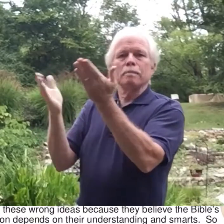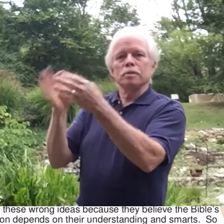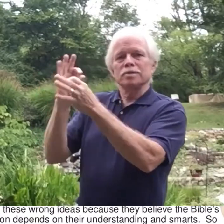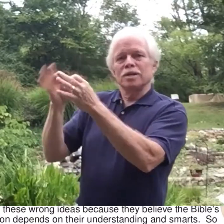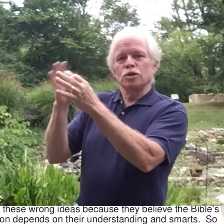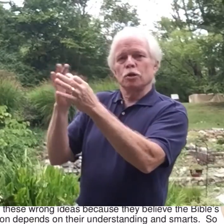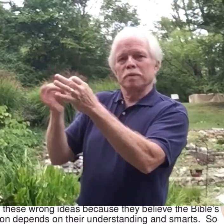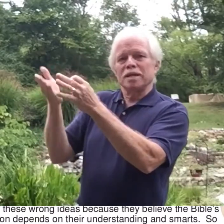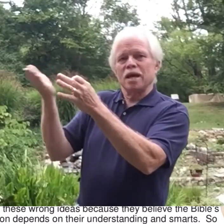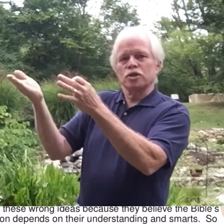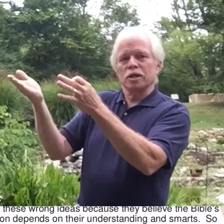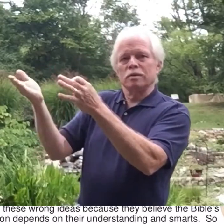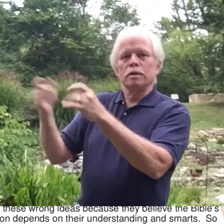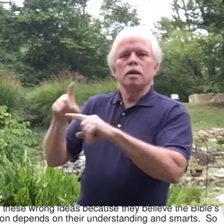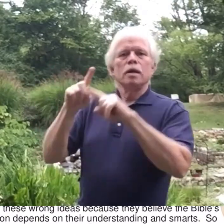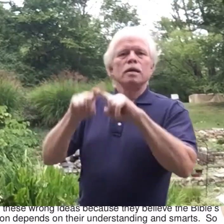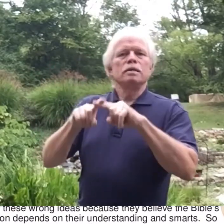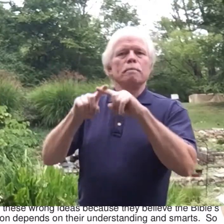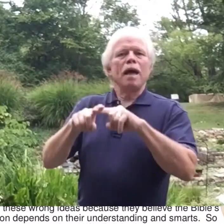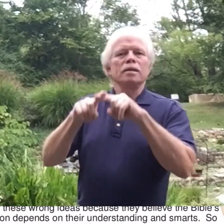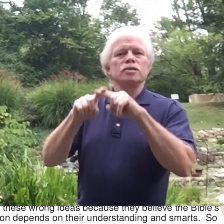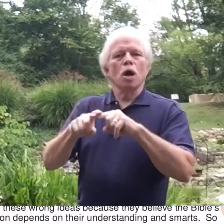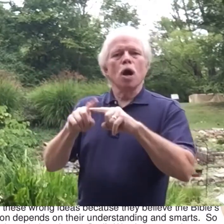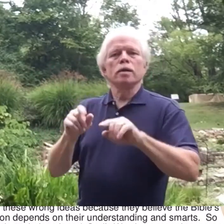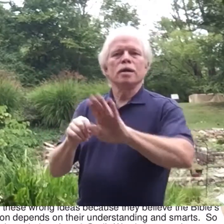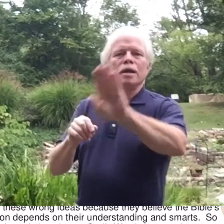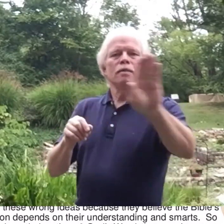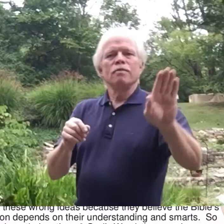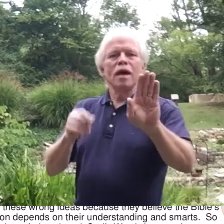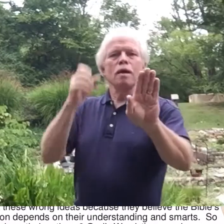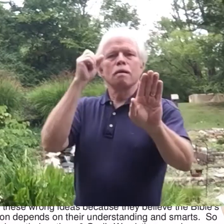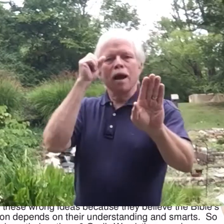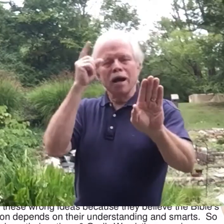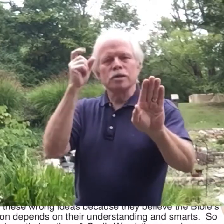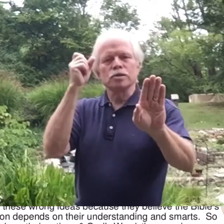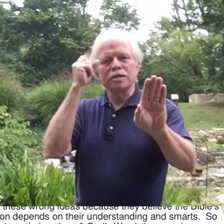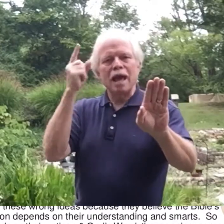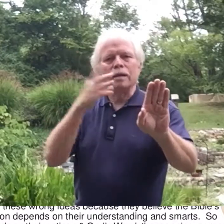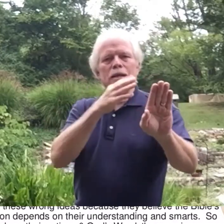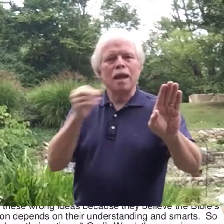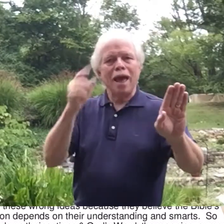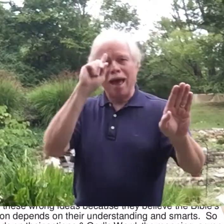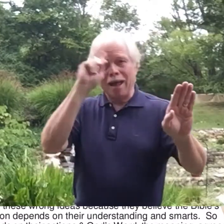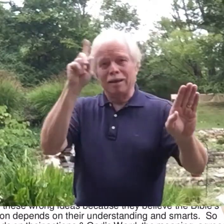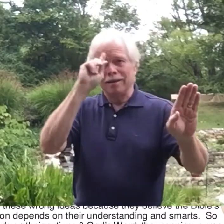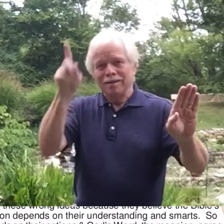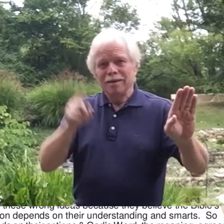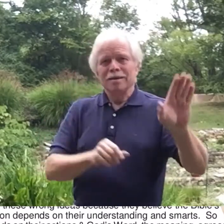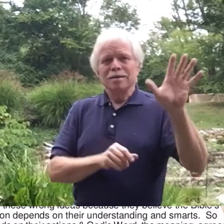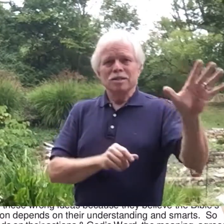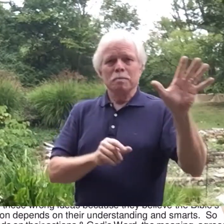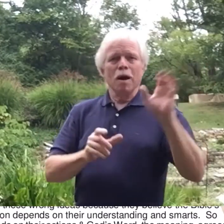Bible's interpretation depends on their understanding and